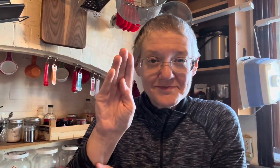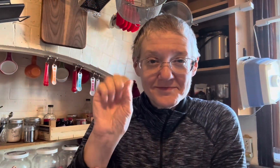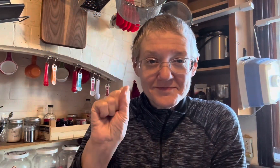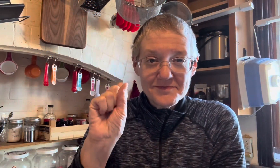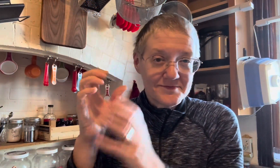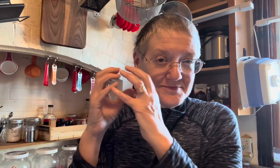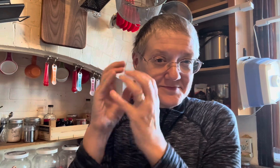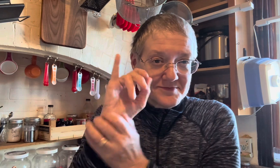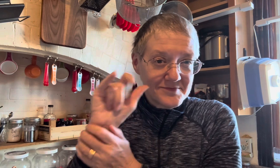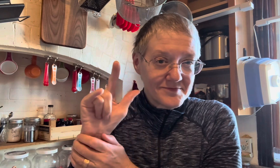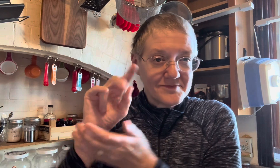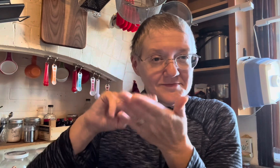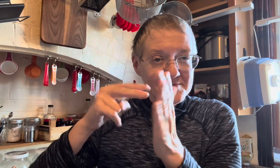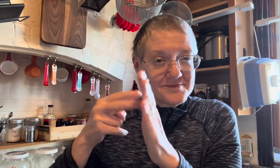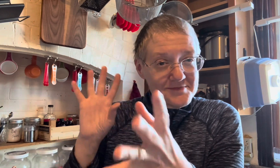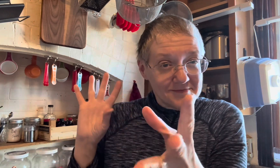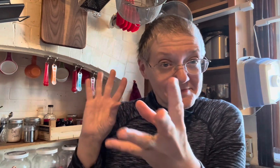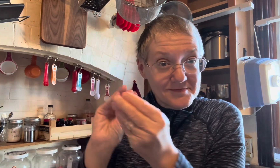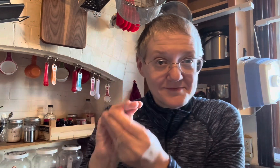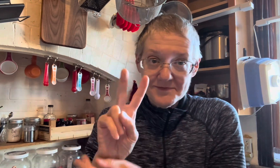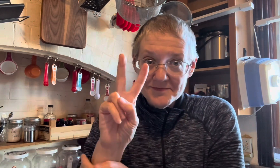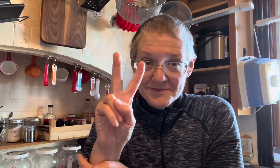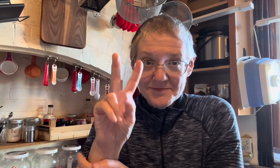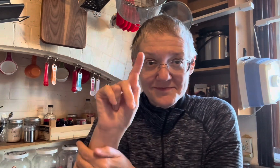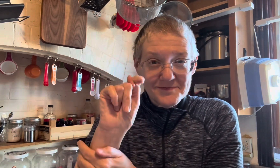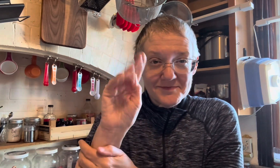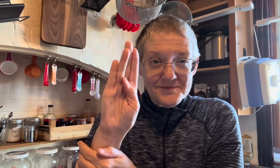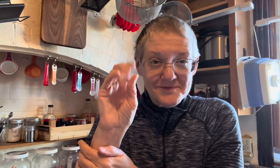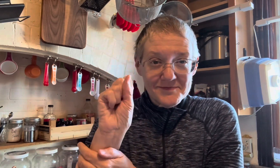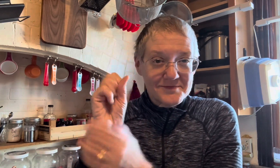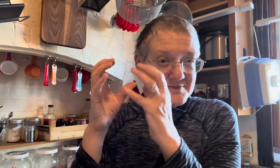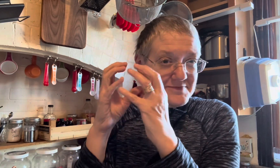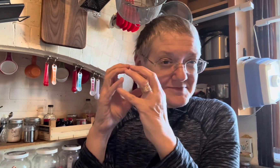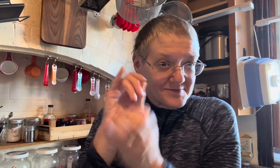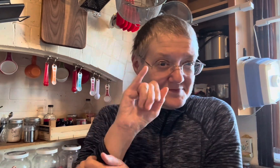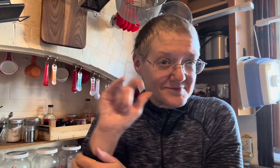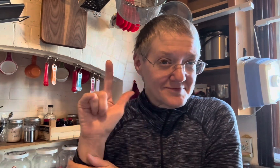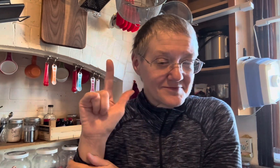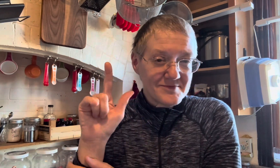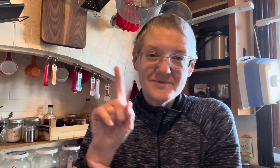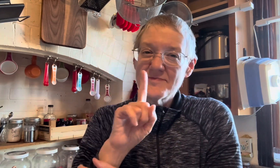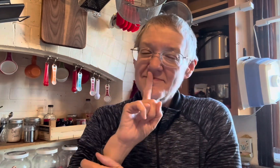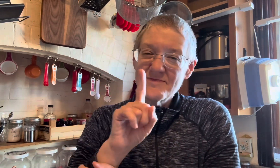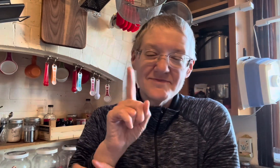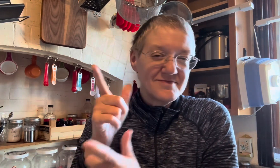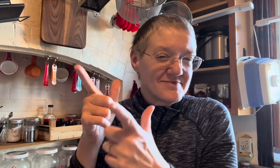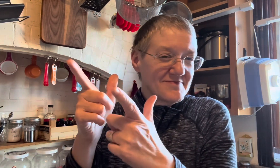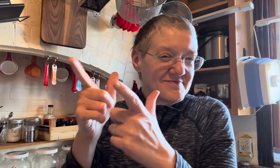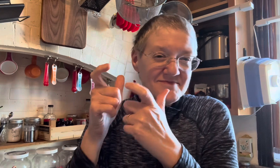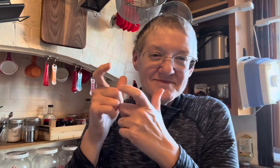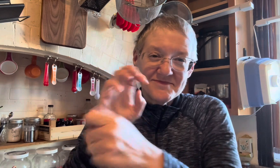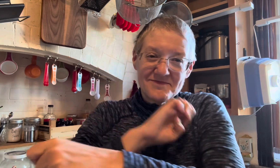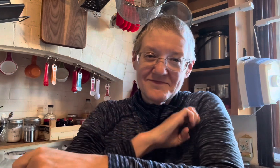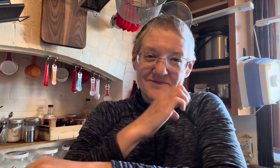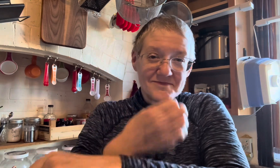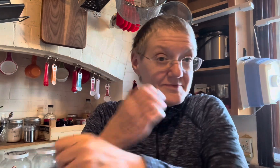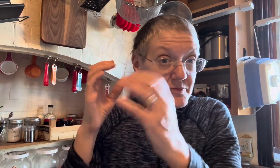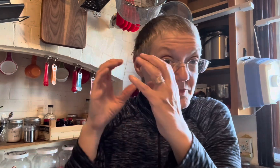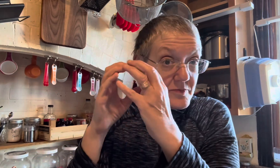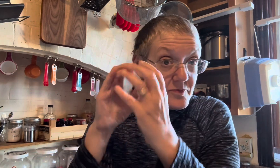So the sweet peppers were already cooked in a tablespoon of coconut oil, so that means altogether this meal has 2 tablespoons